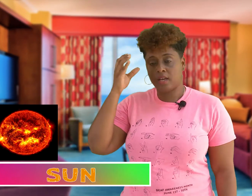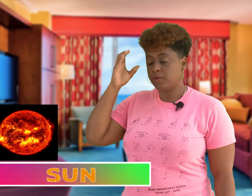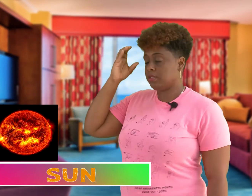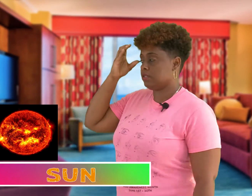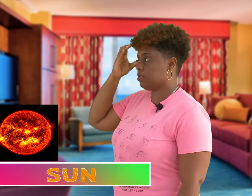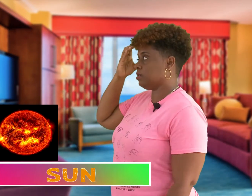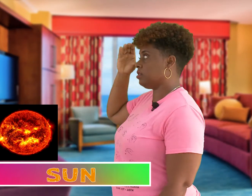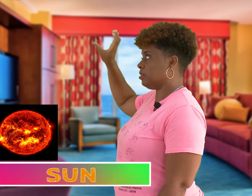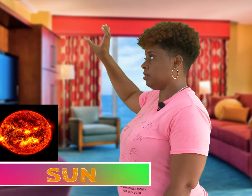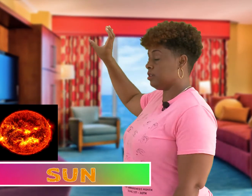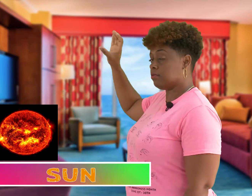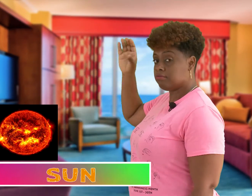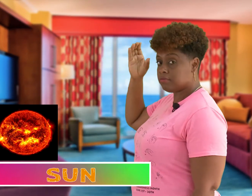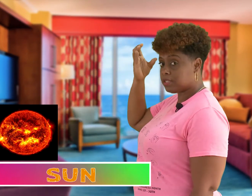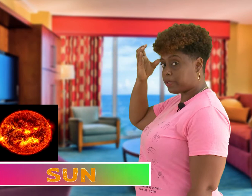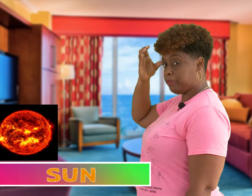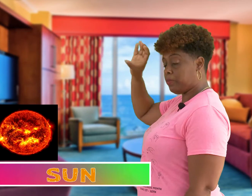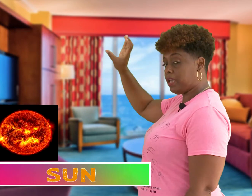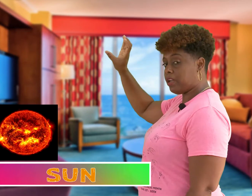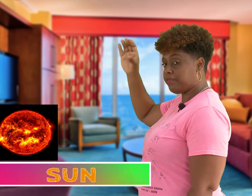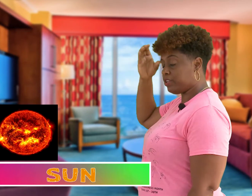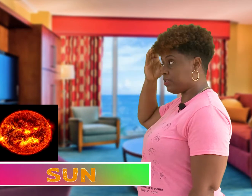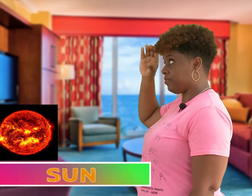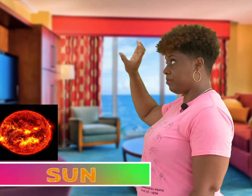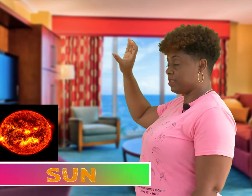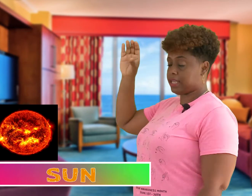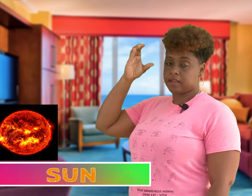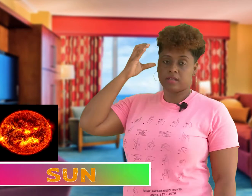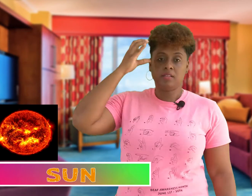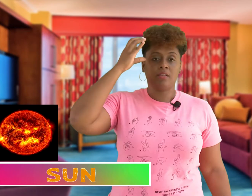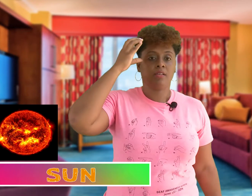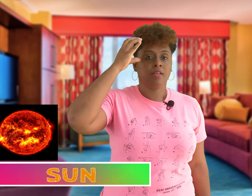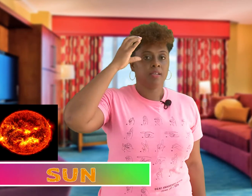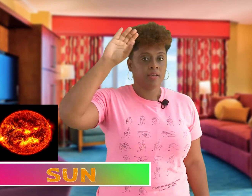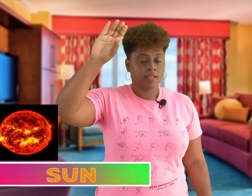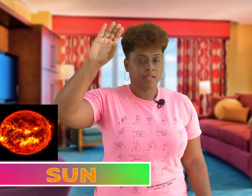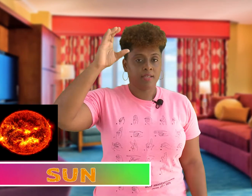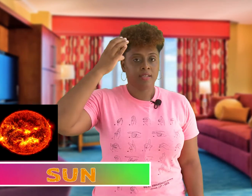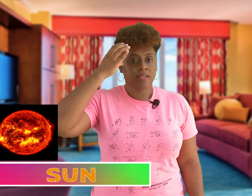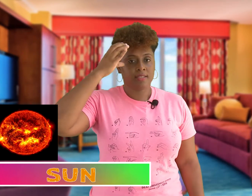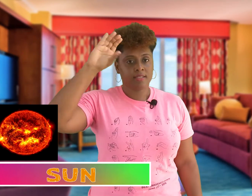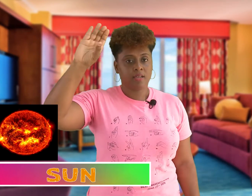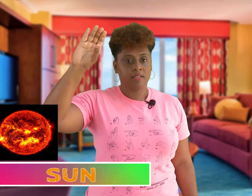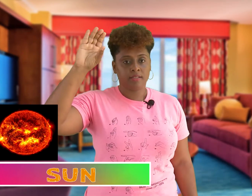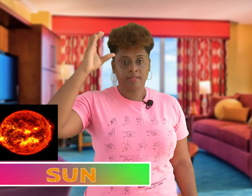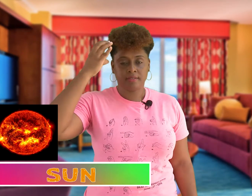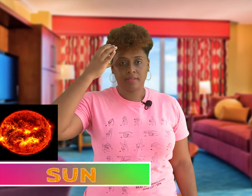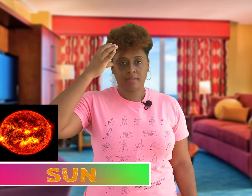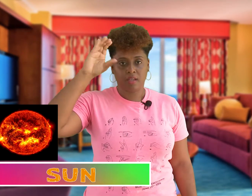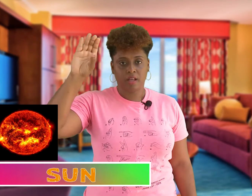out. It's maybe harder for you to see from this angle. Sun. All